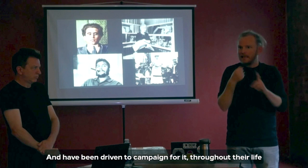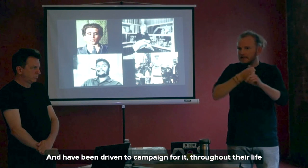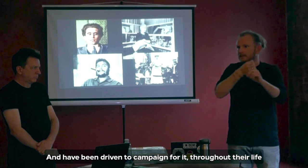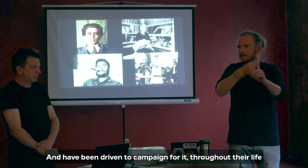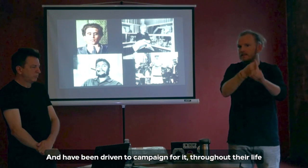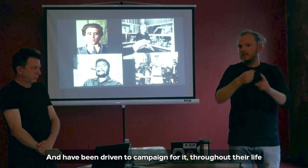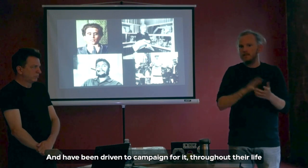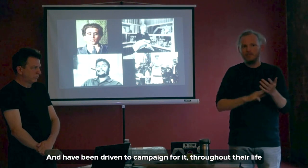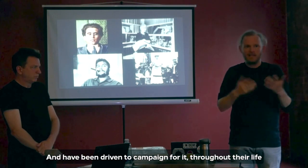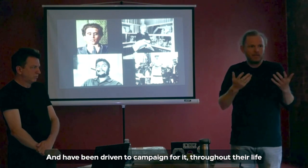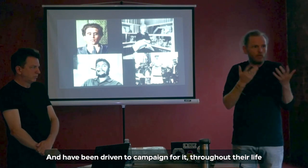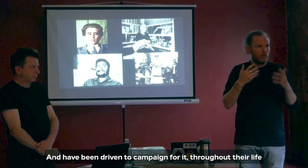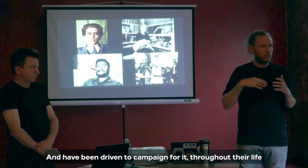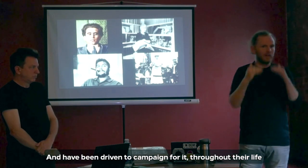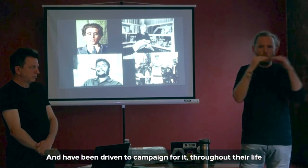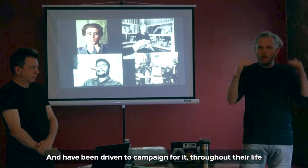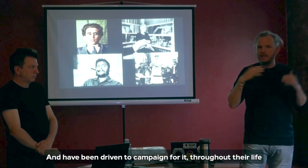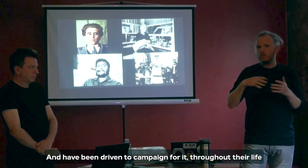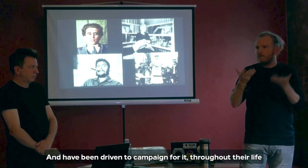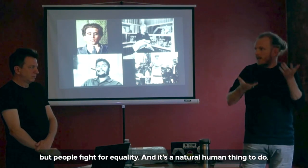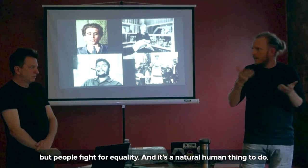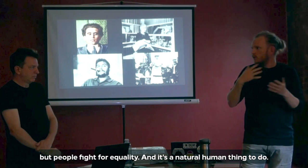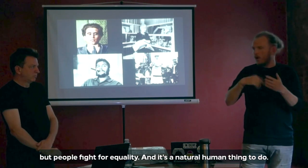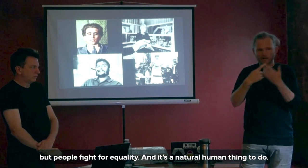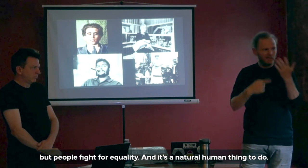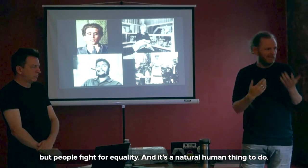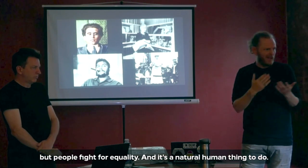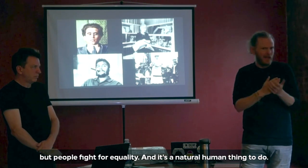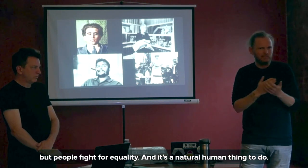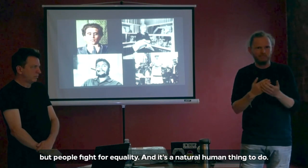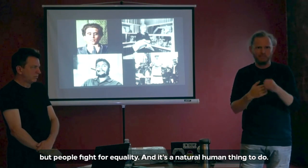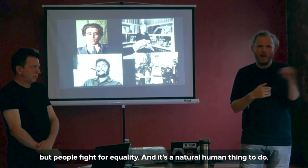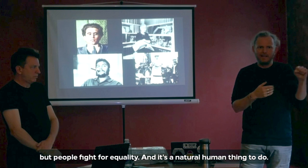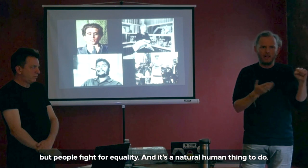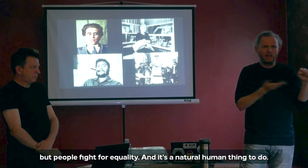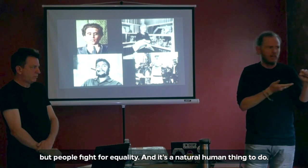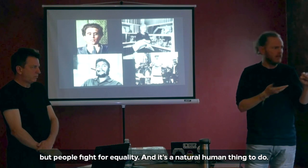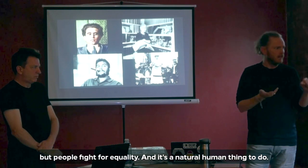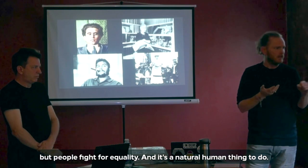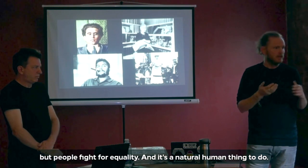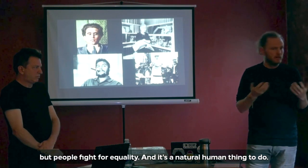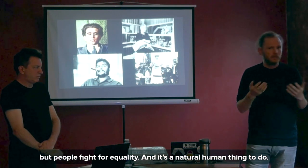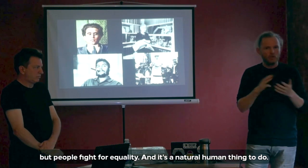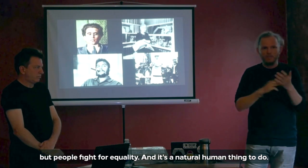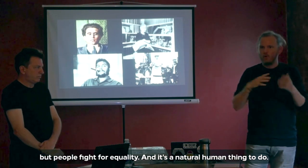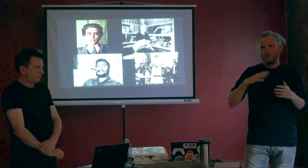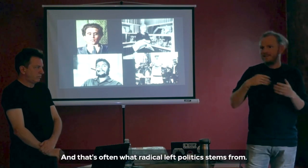to campaign for it throughout their life. That people fight for equality, and it's a natural human thing to do, and